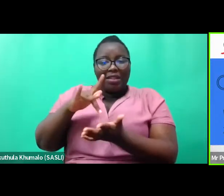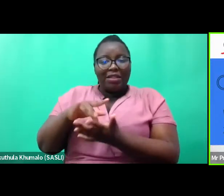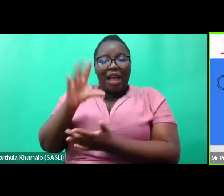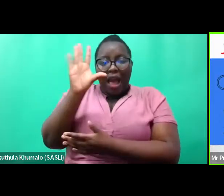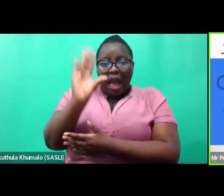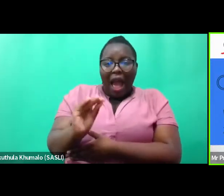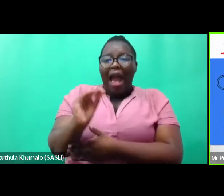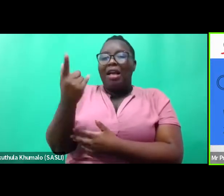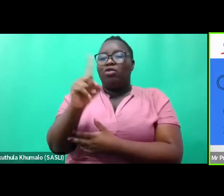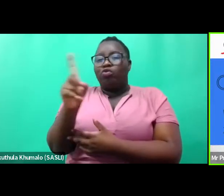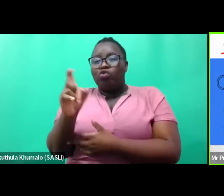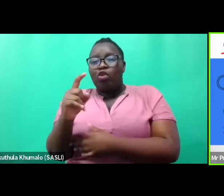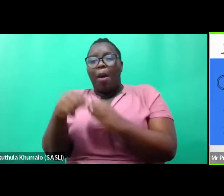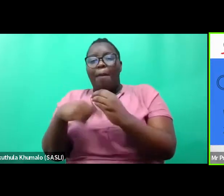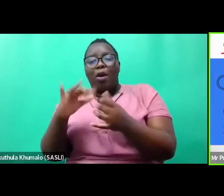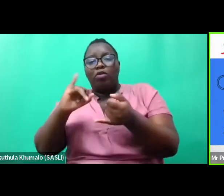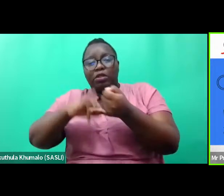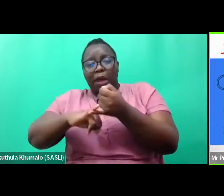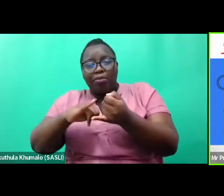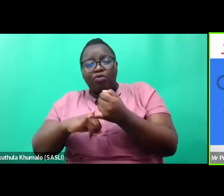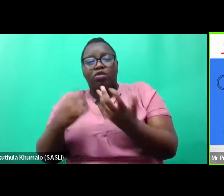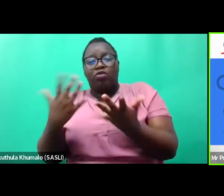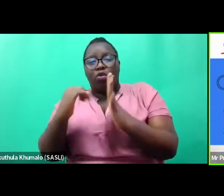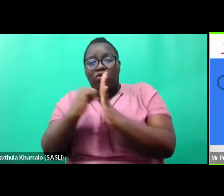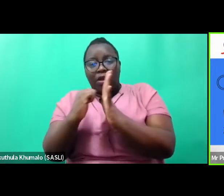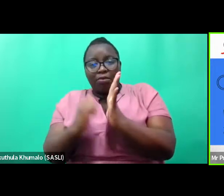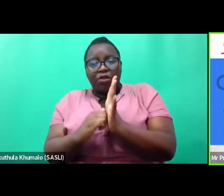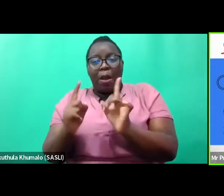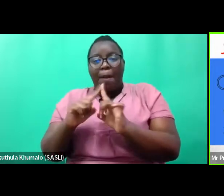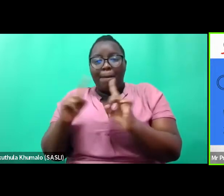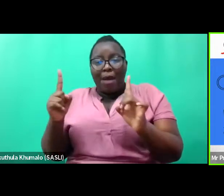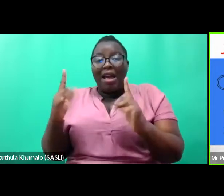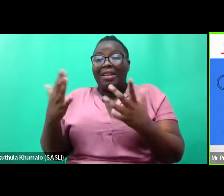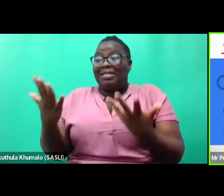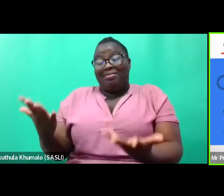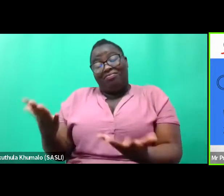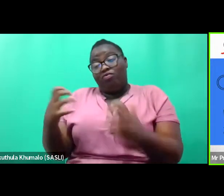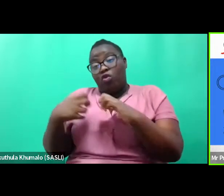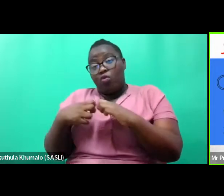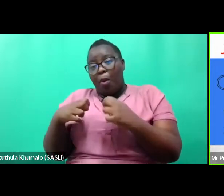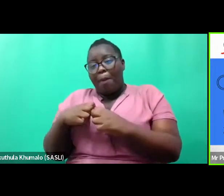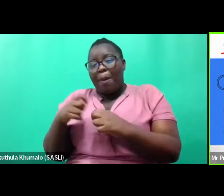subjects. Now, the problem was also that during this time,